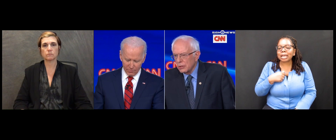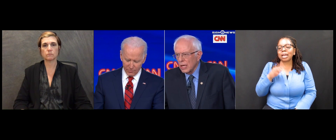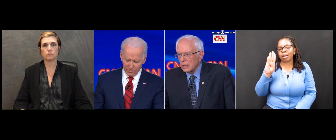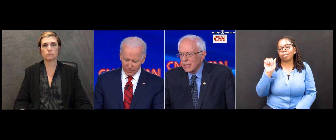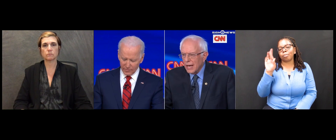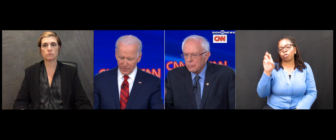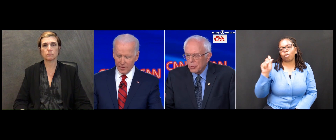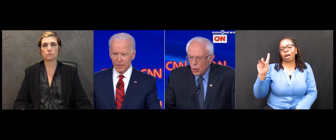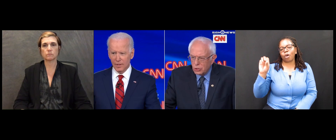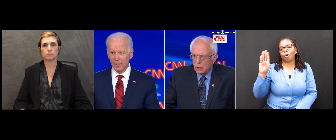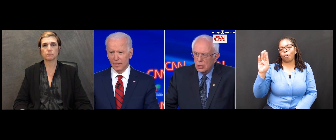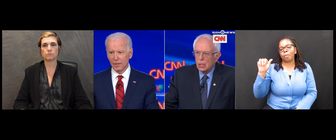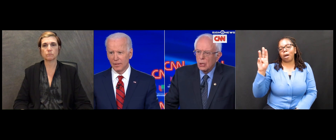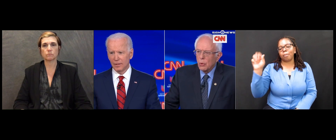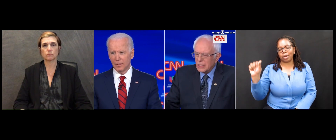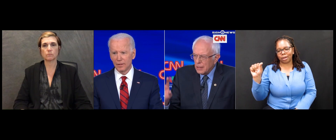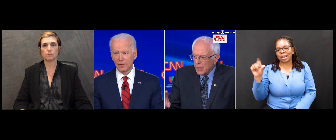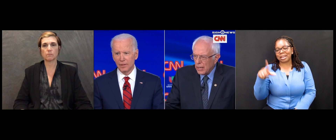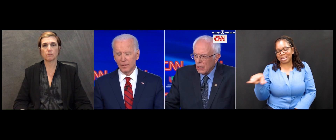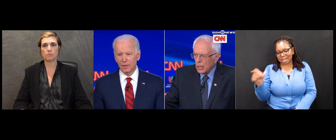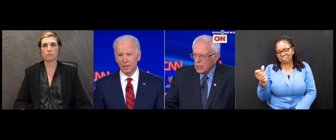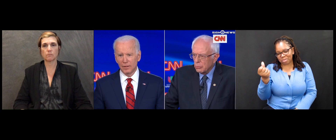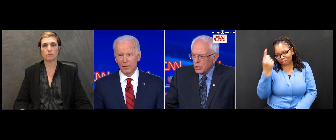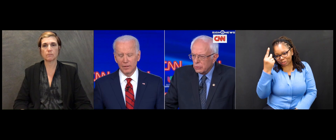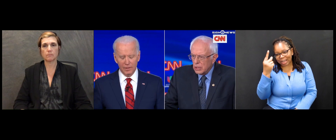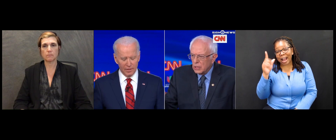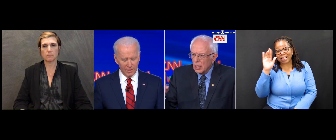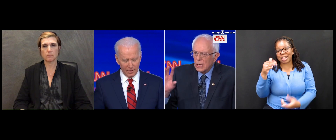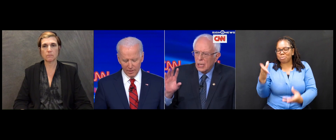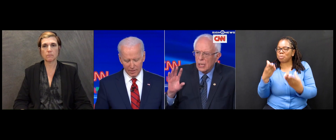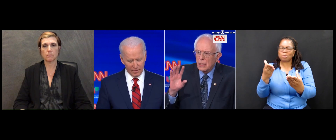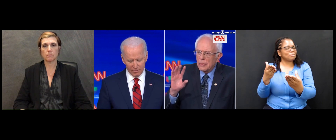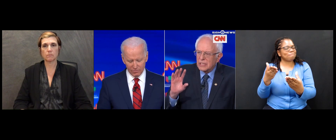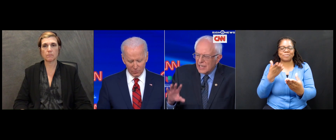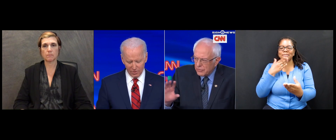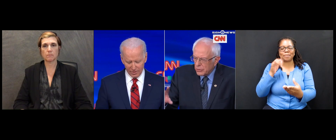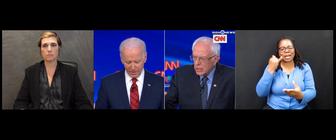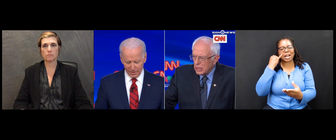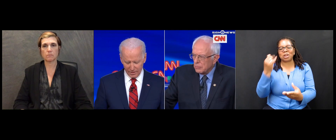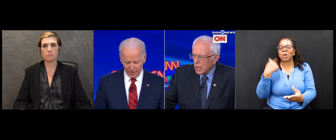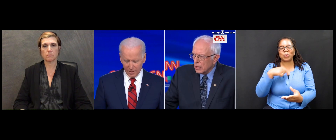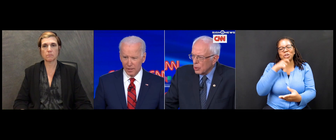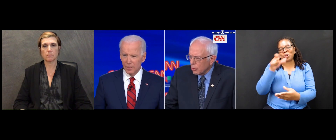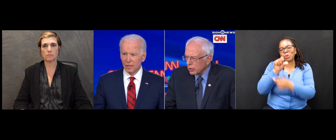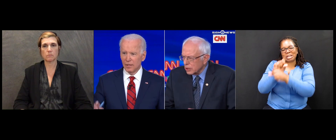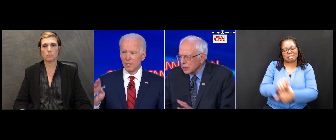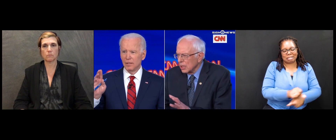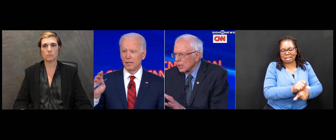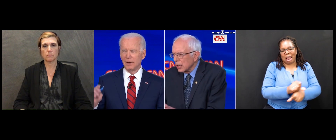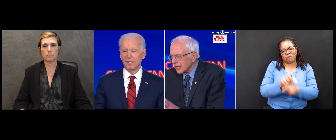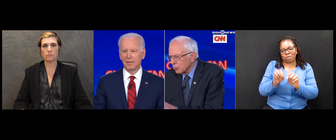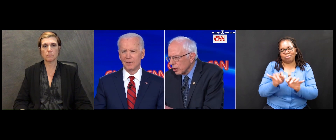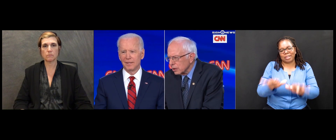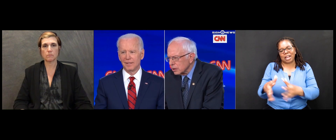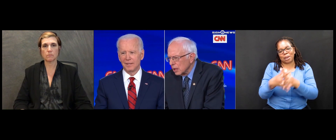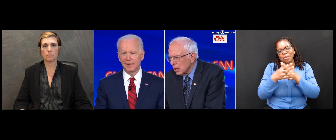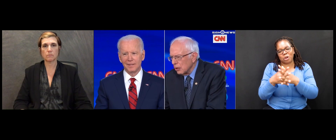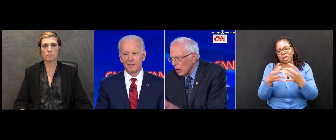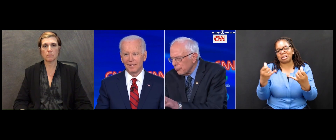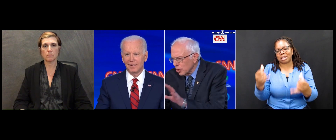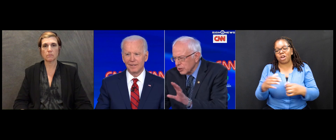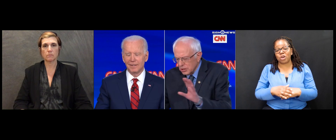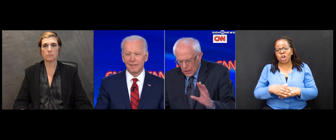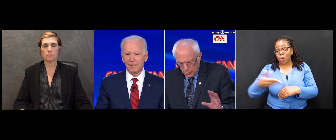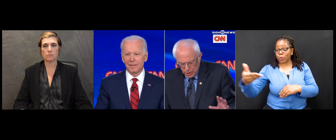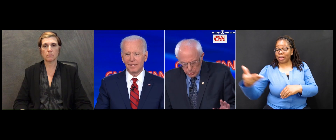understood that that proposal was a bad idea. We don't need slavery in America where workers, guest workers,